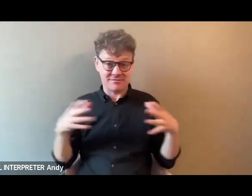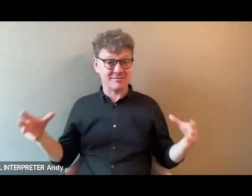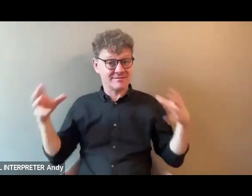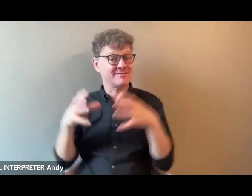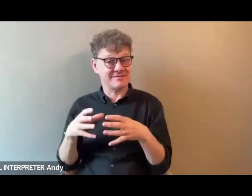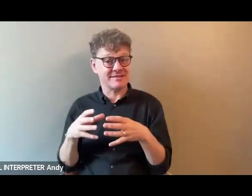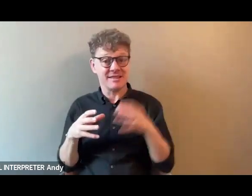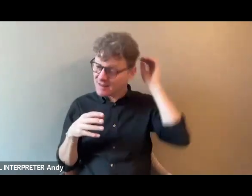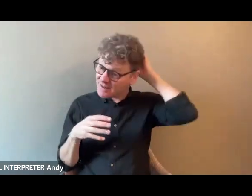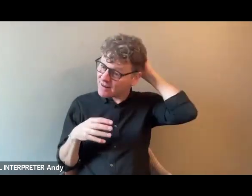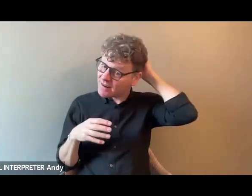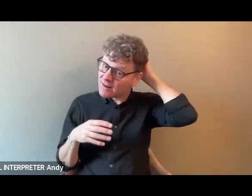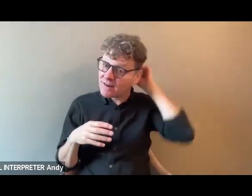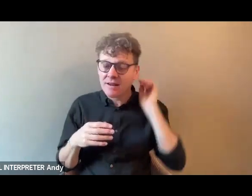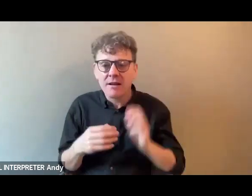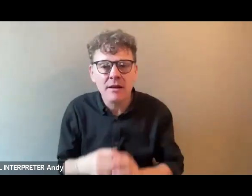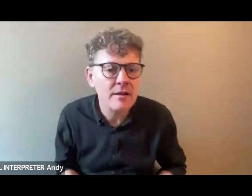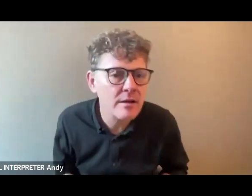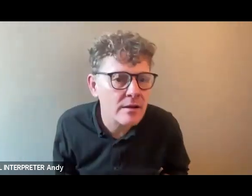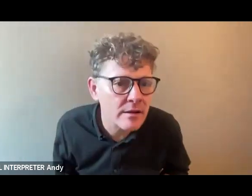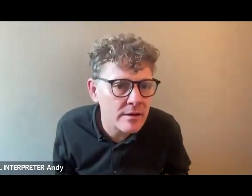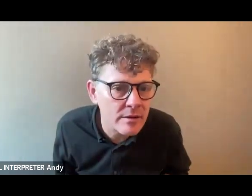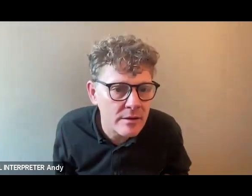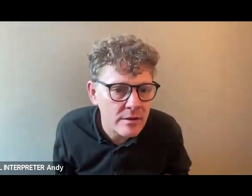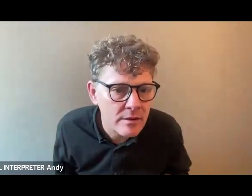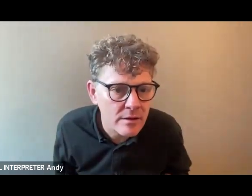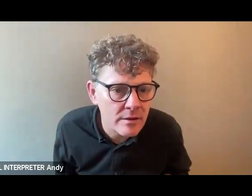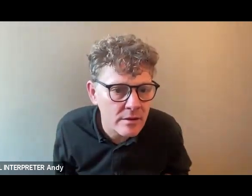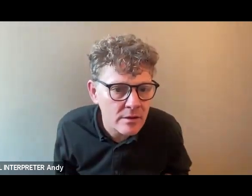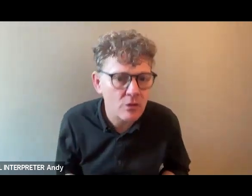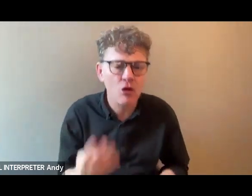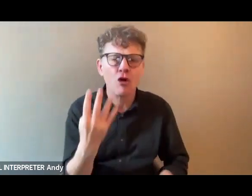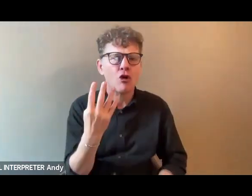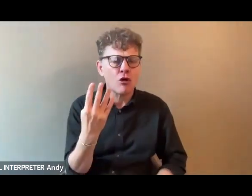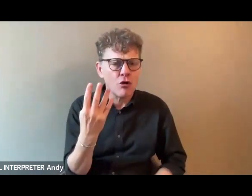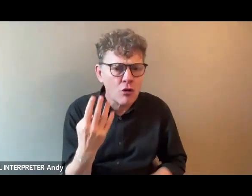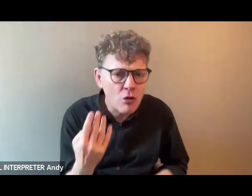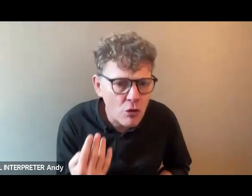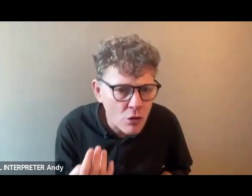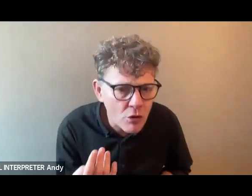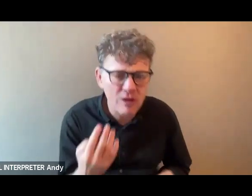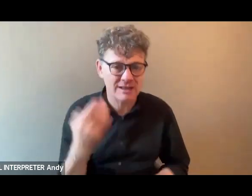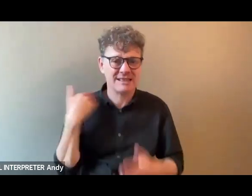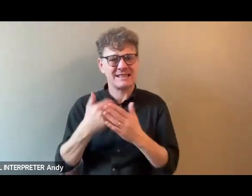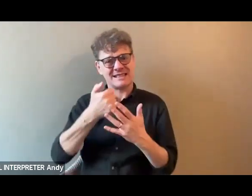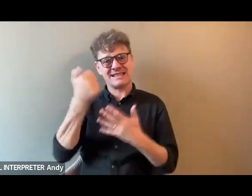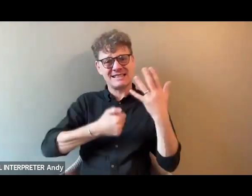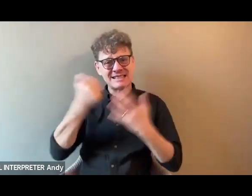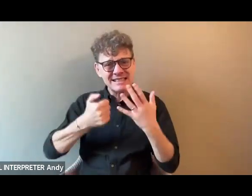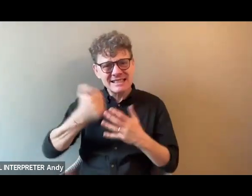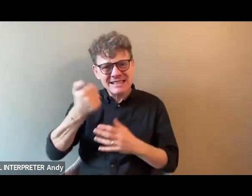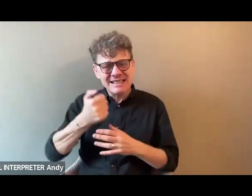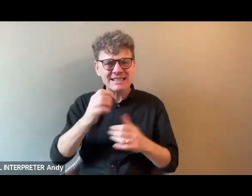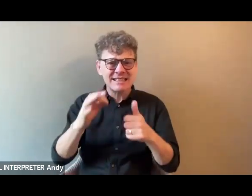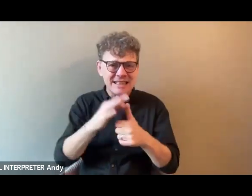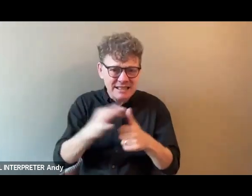we have 4 EDICa experts. And so far, we have completed 16 individual interviews and 2 focus group